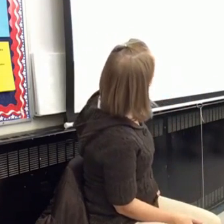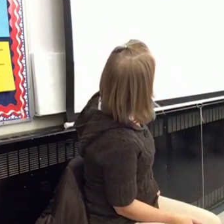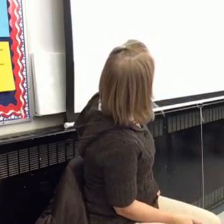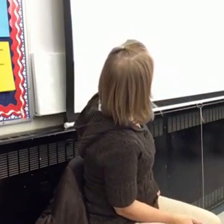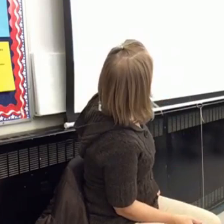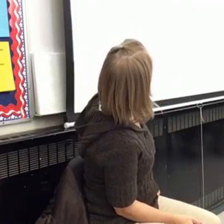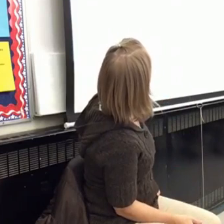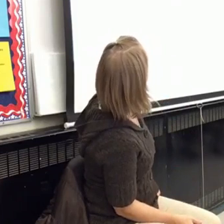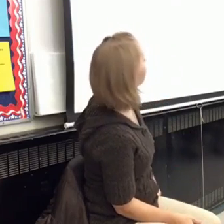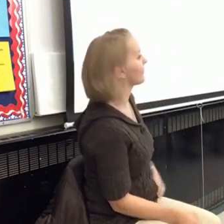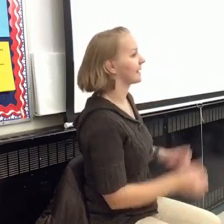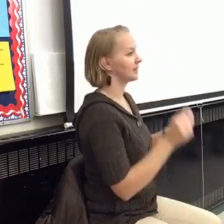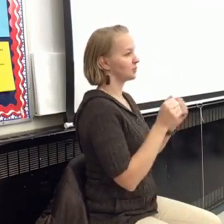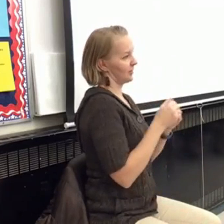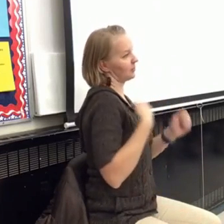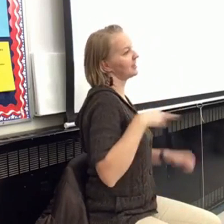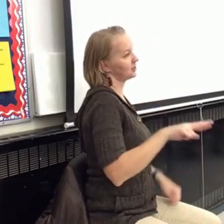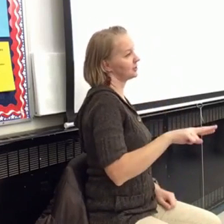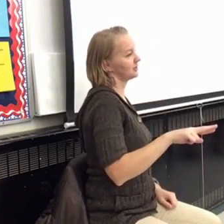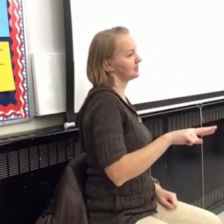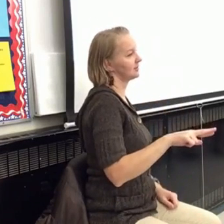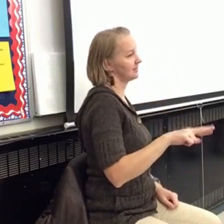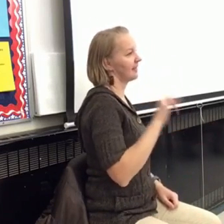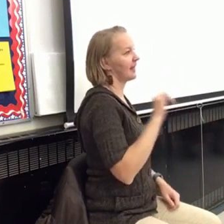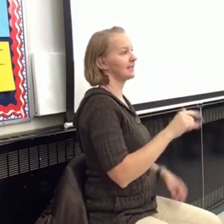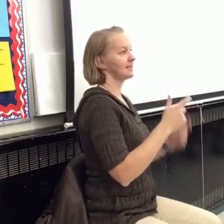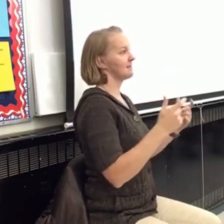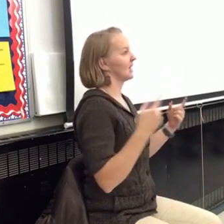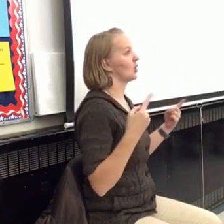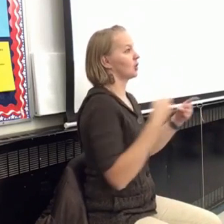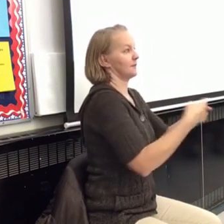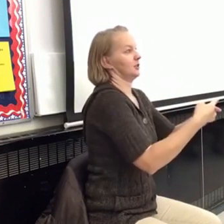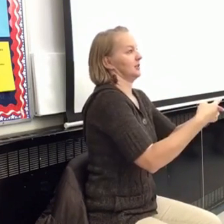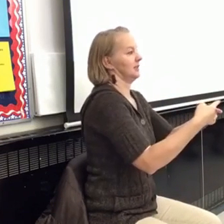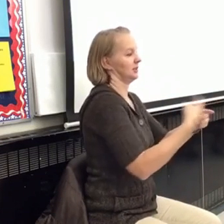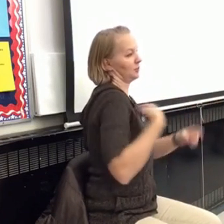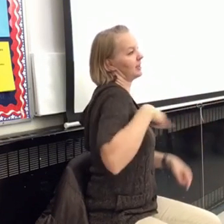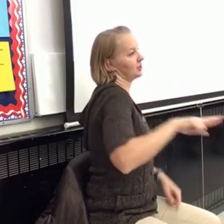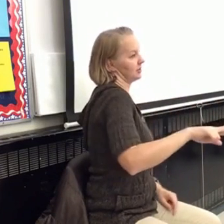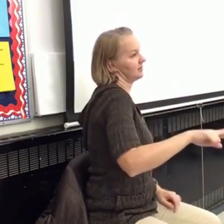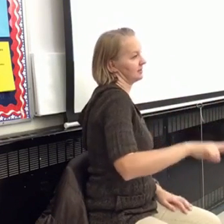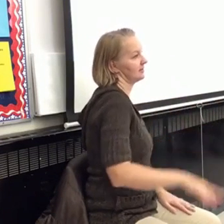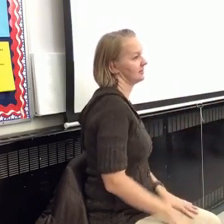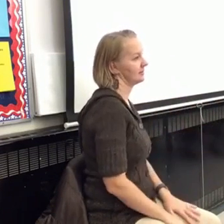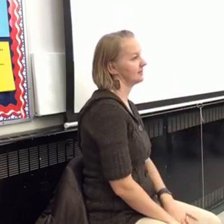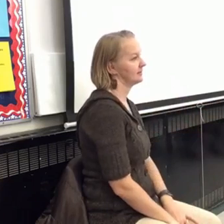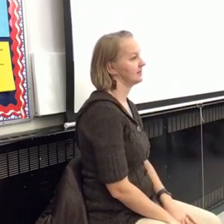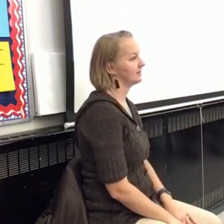And it's going to be with religion. So your big controversy, number 1, is religion.